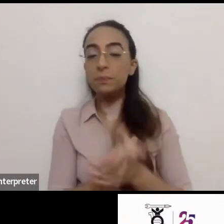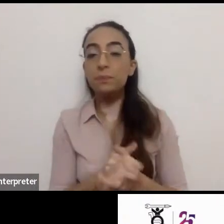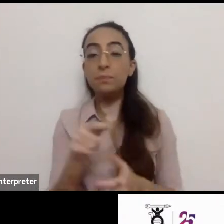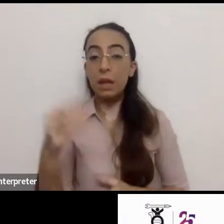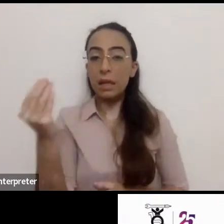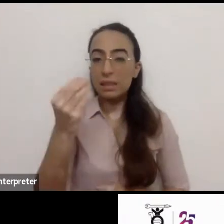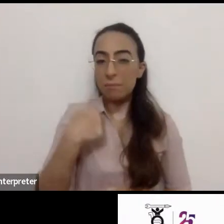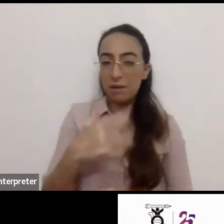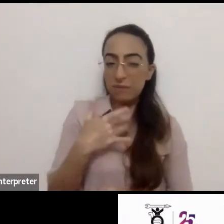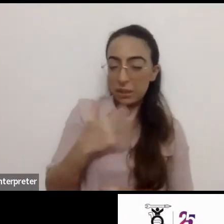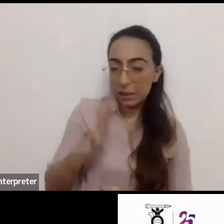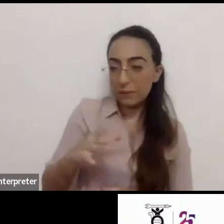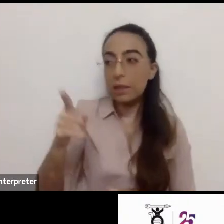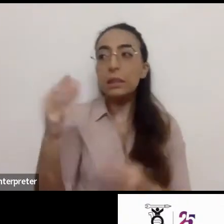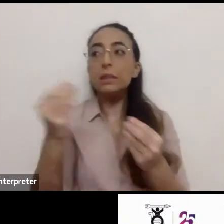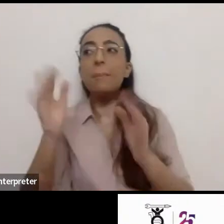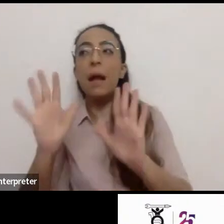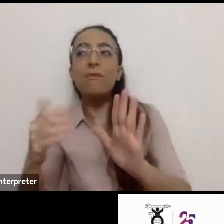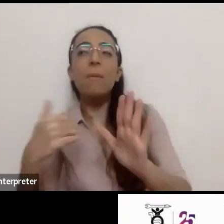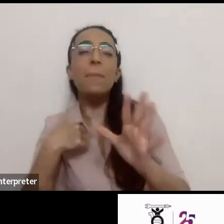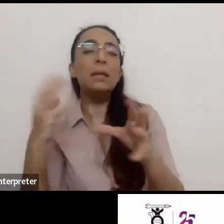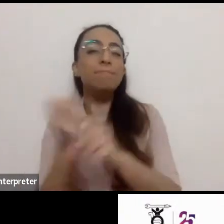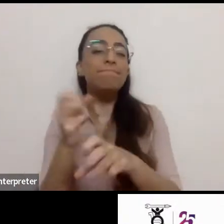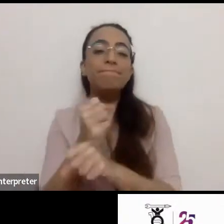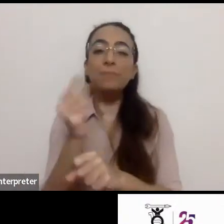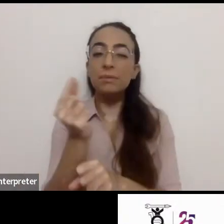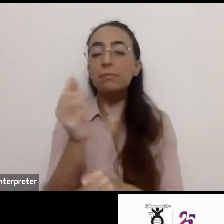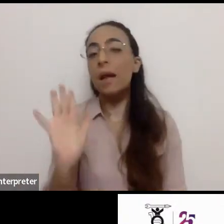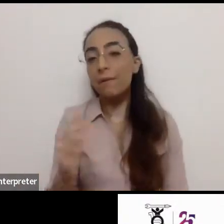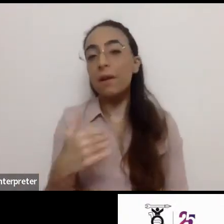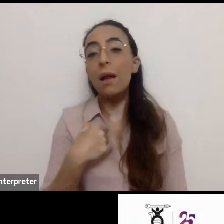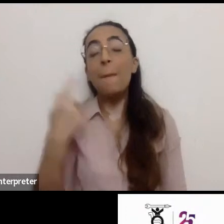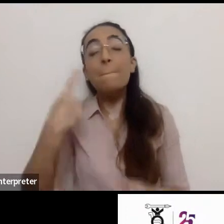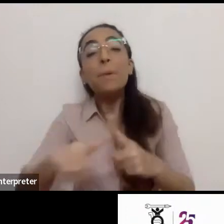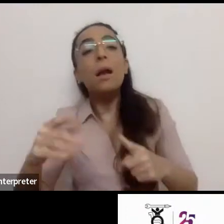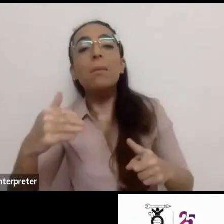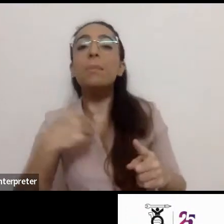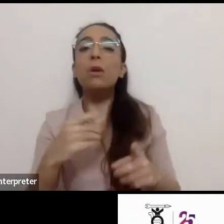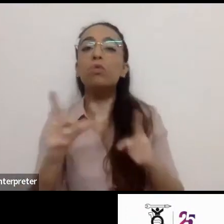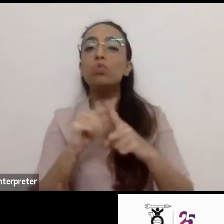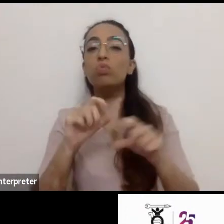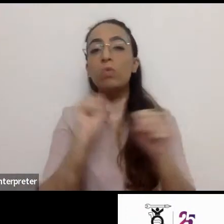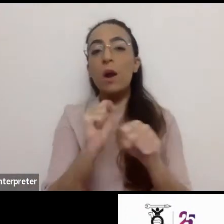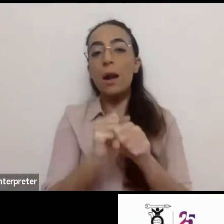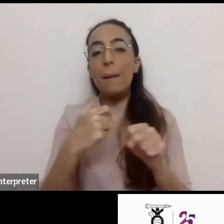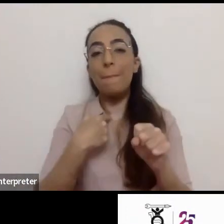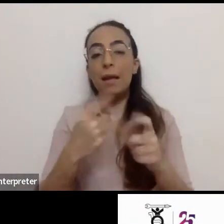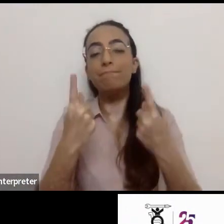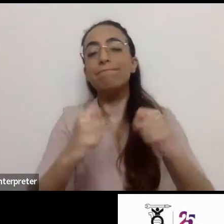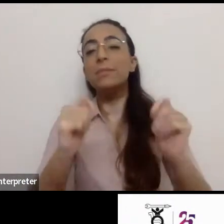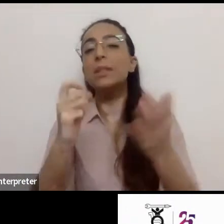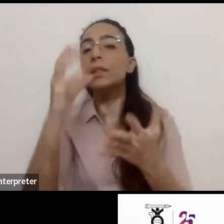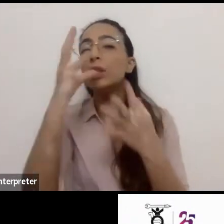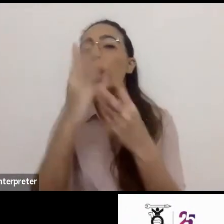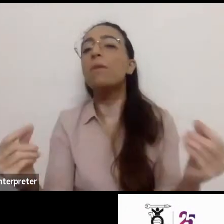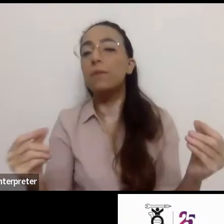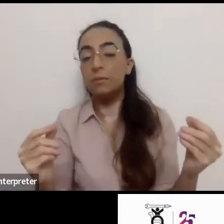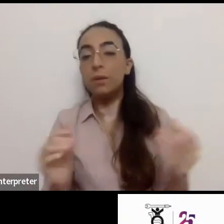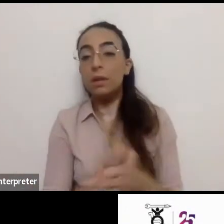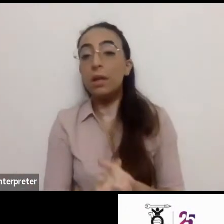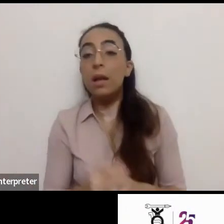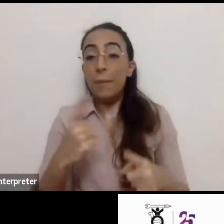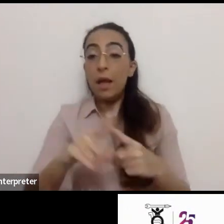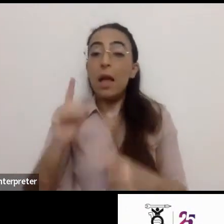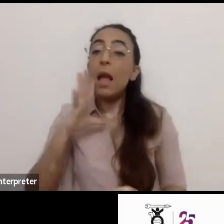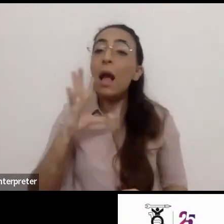that exist, and how do we sort of drive continuous awareness to overcome them and to address them. But equally importantly, I think, this is an odd thing to